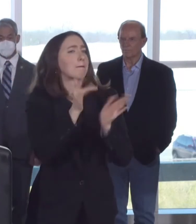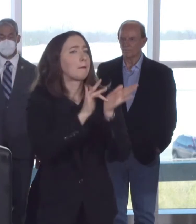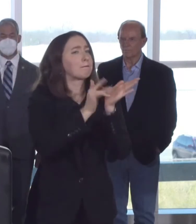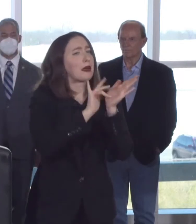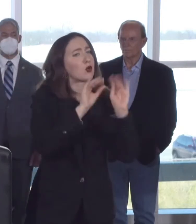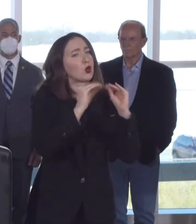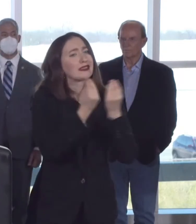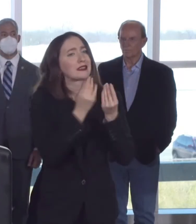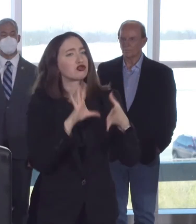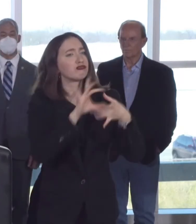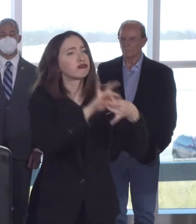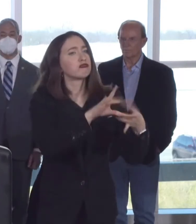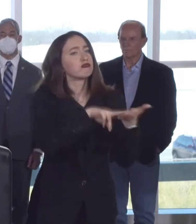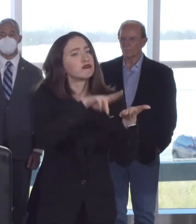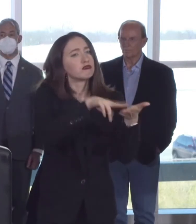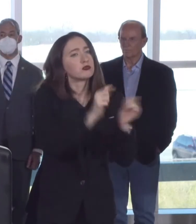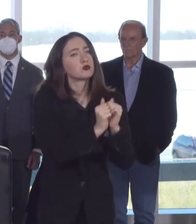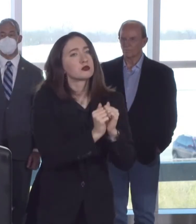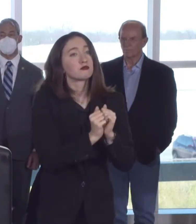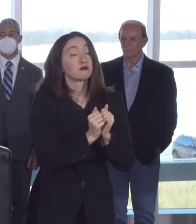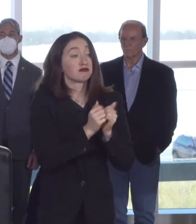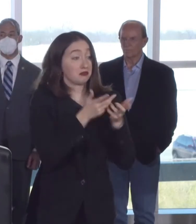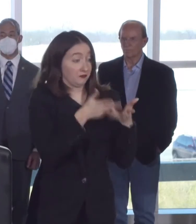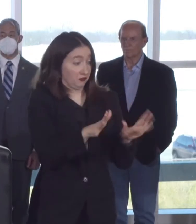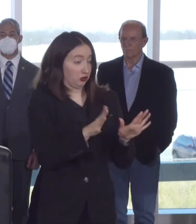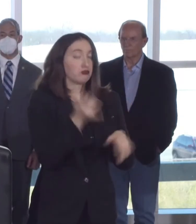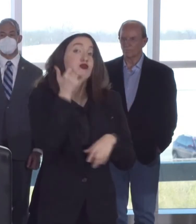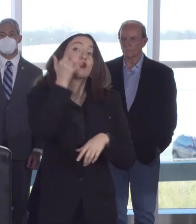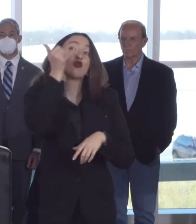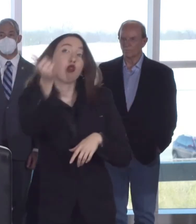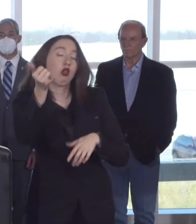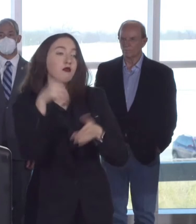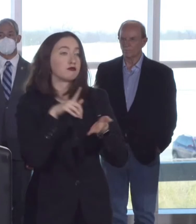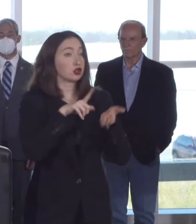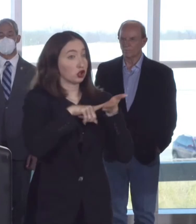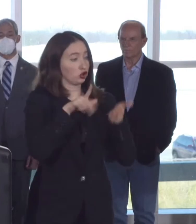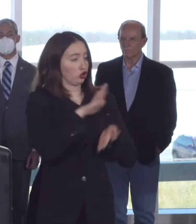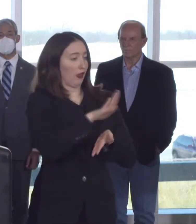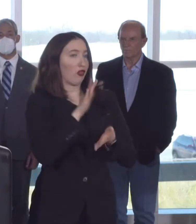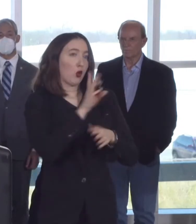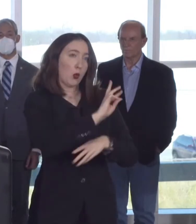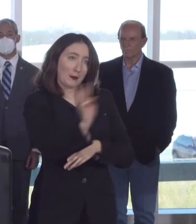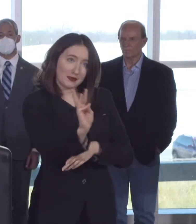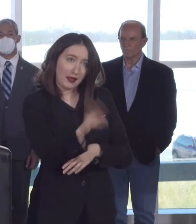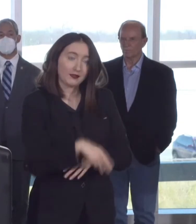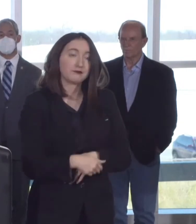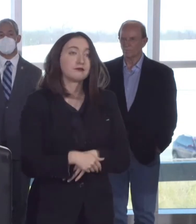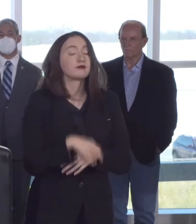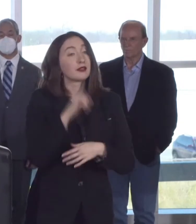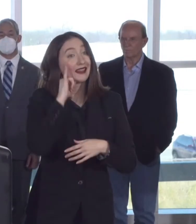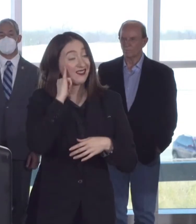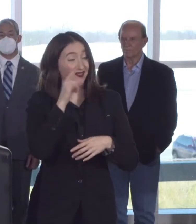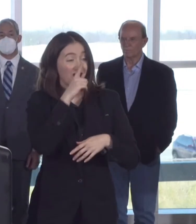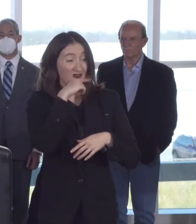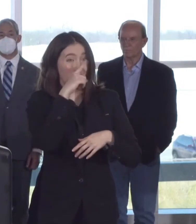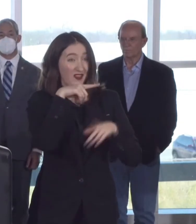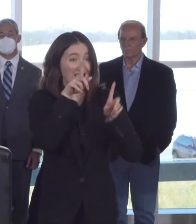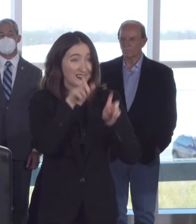organization they are affiliated with, and then call that facility. Check out their website. Or you can report fraudulent testing to